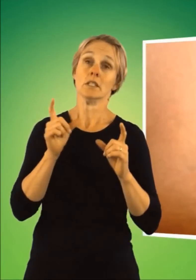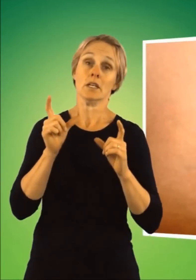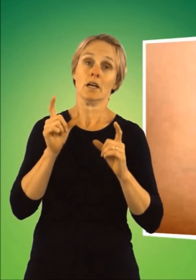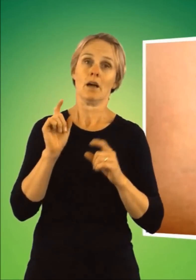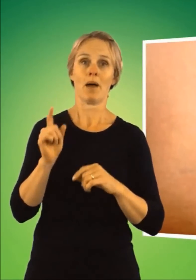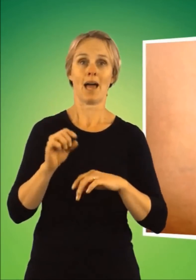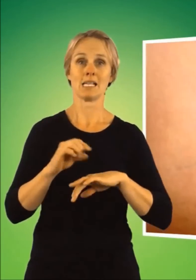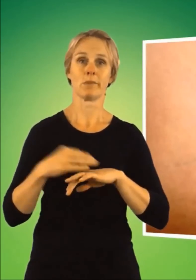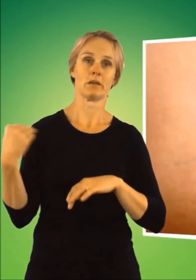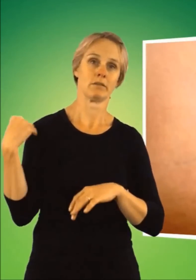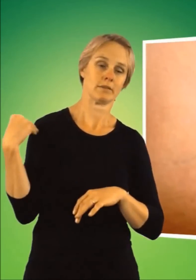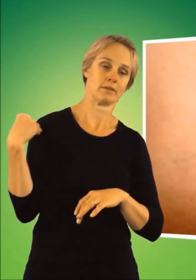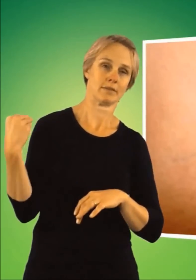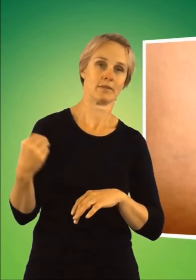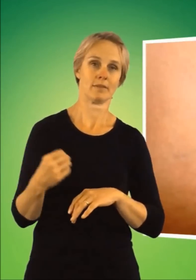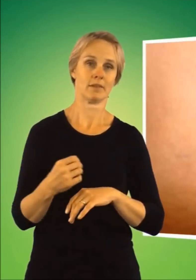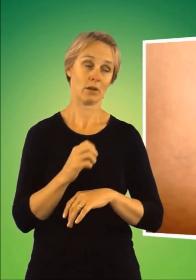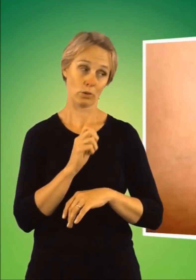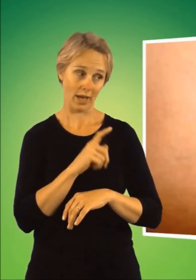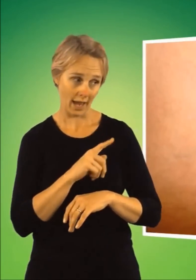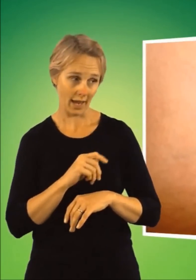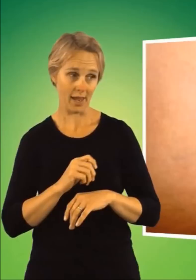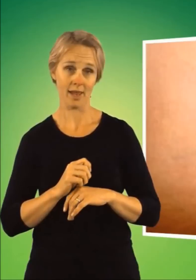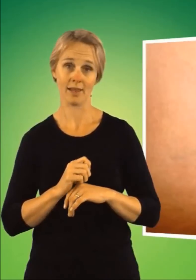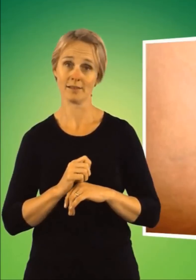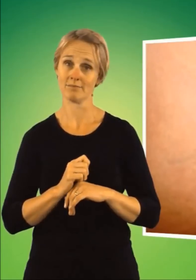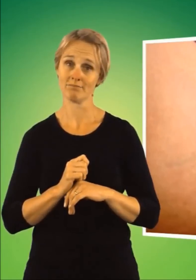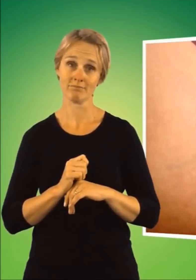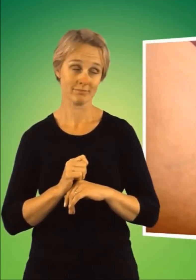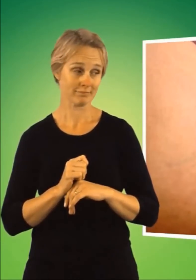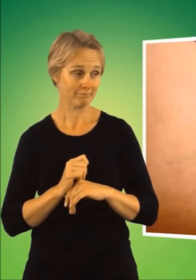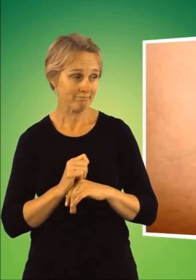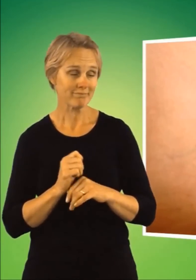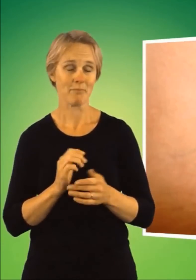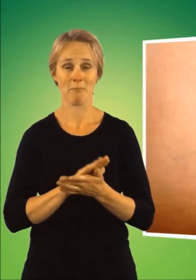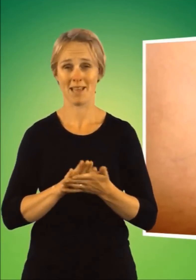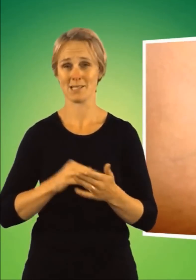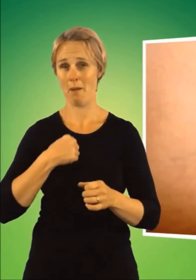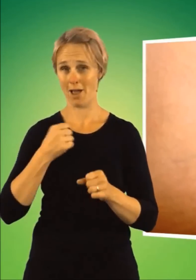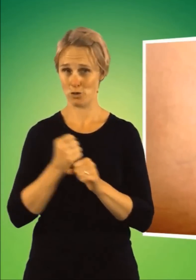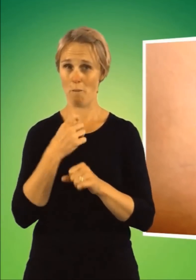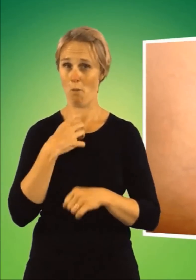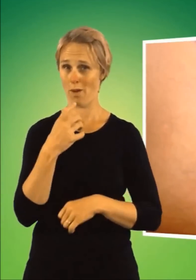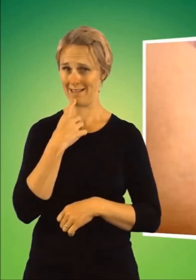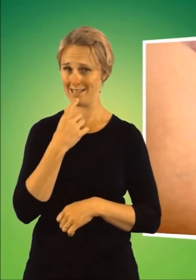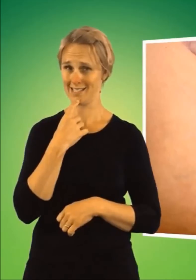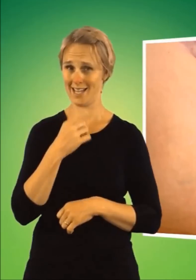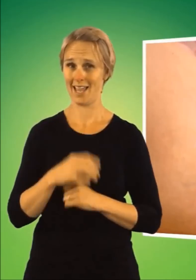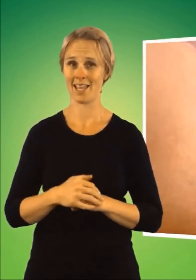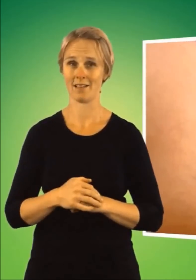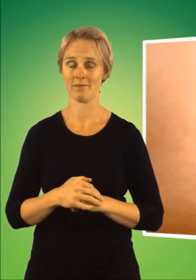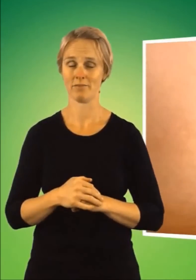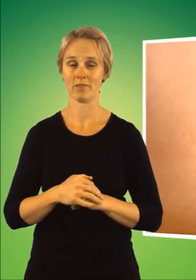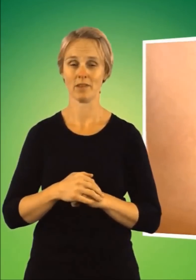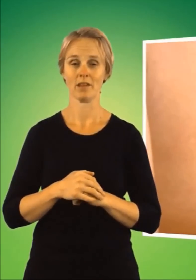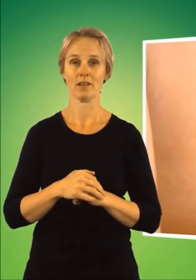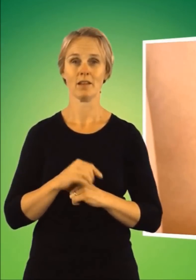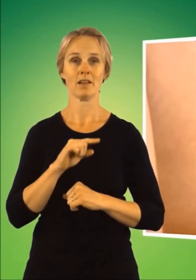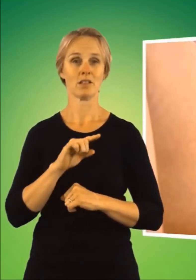yourself to get up. But Stanley gets me to wake up and asks me if I'm alright. It makes my job much easier to